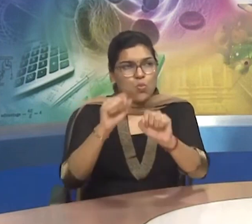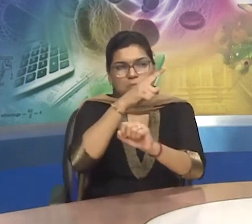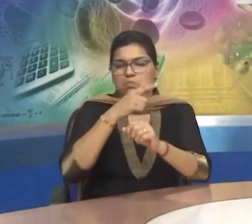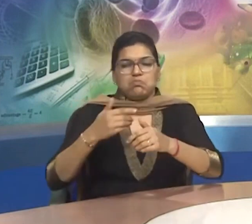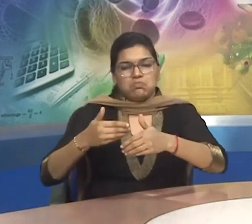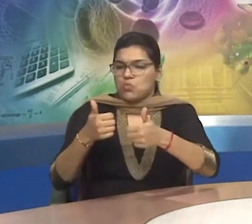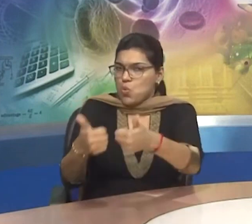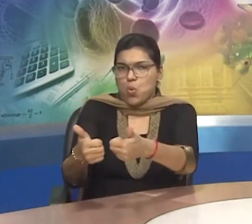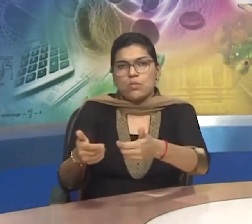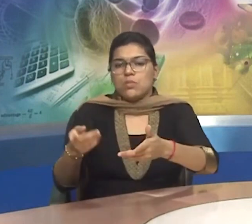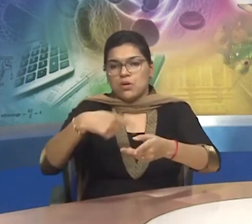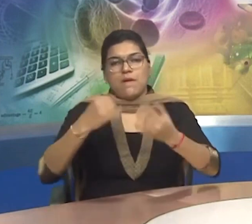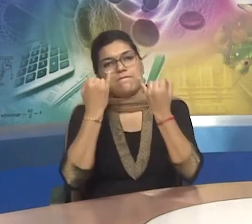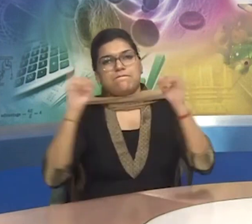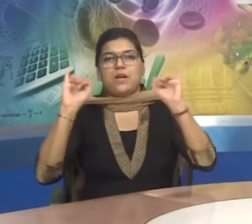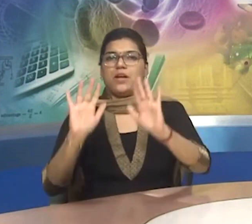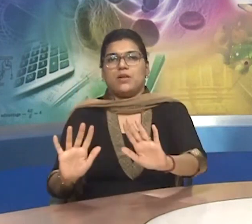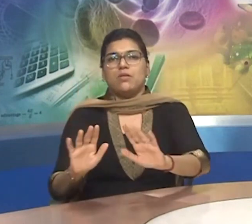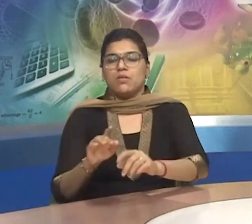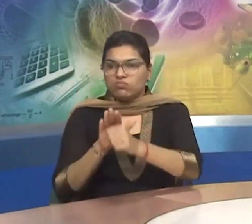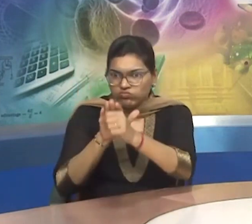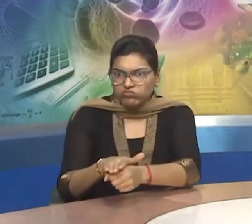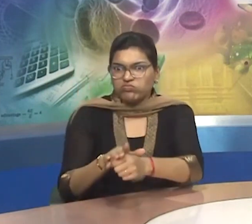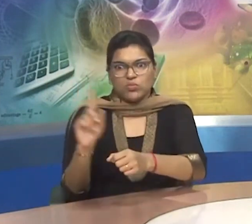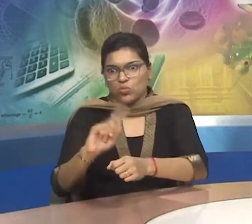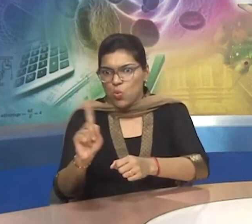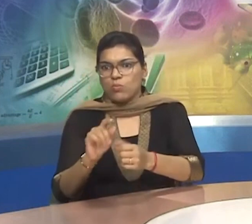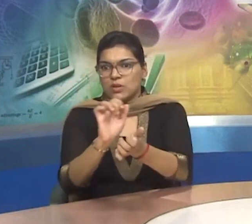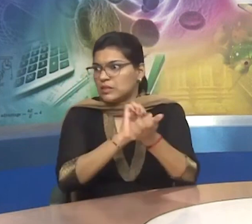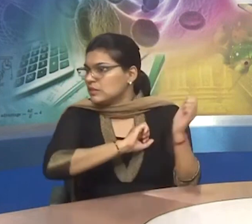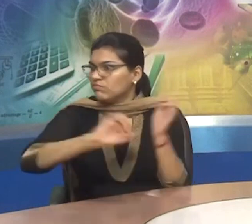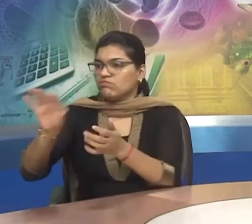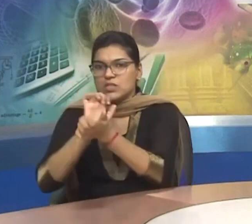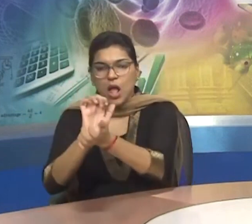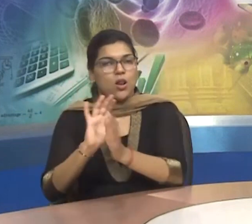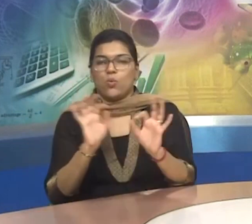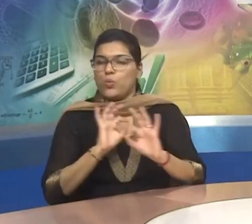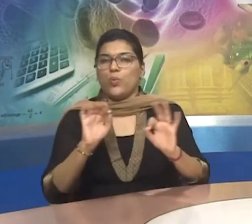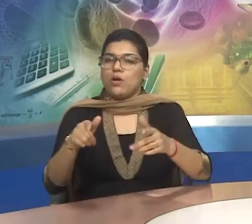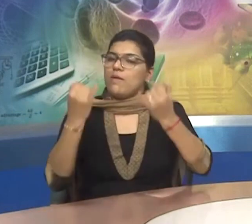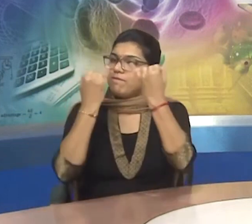So joining any community, any association is allowed. It is the